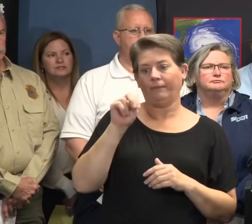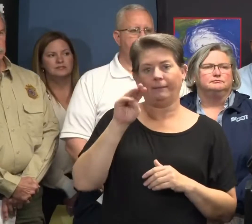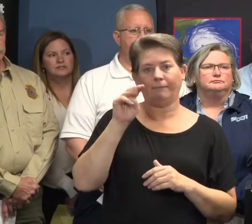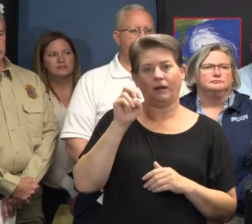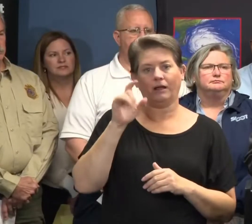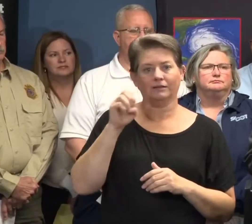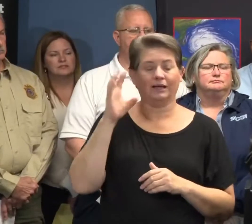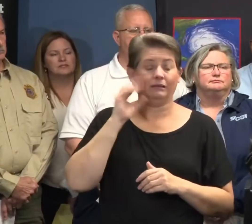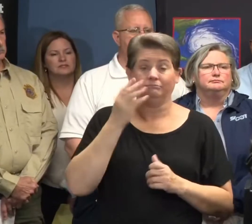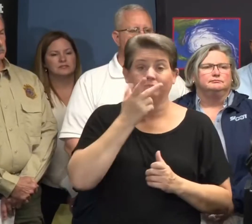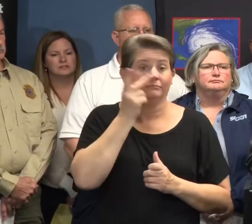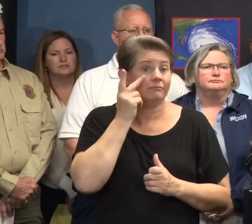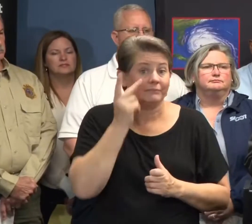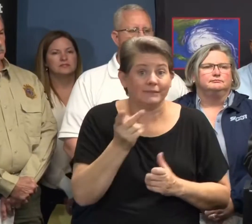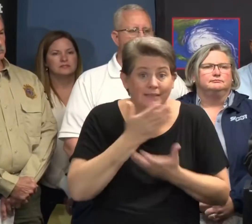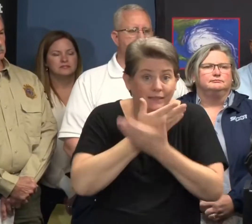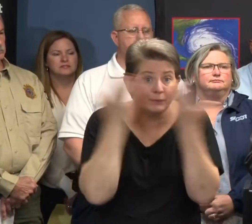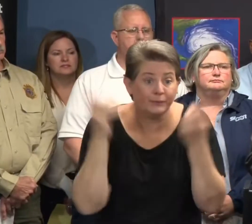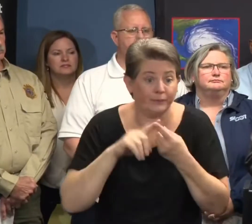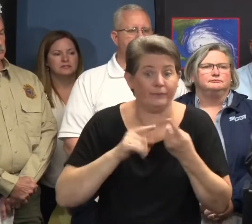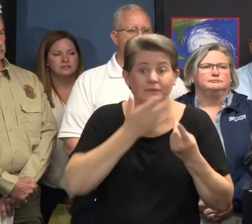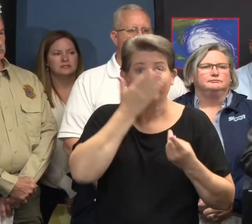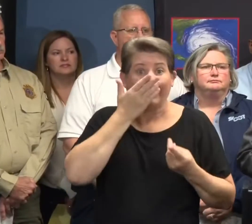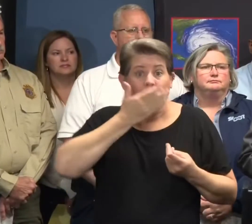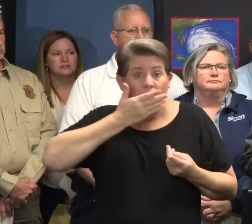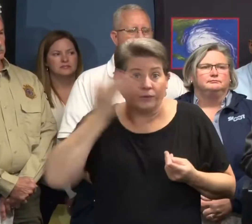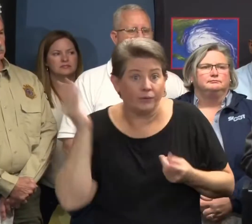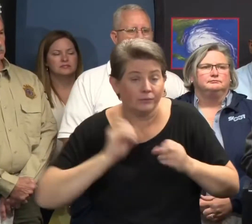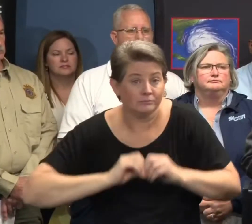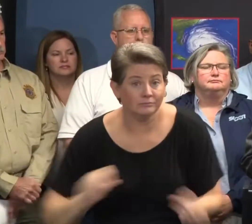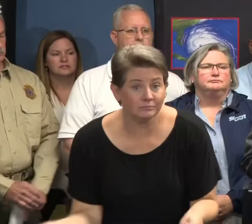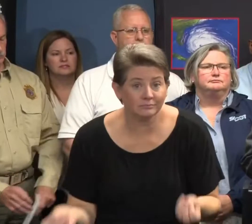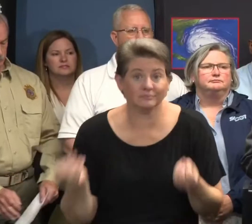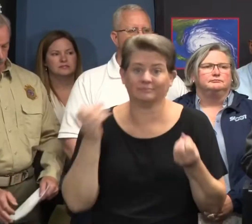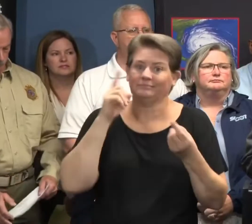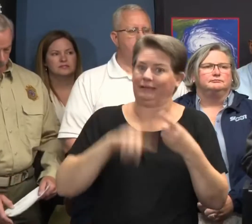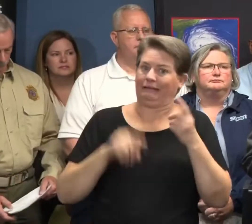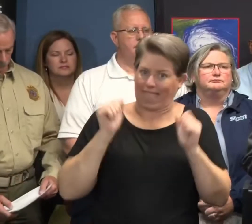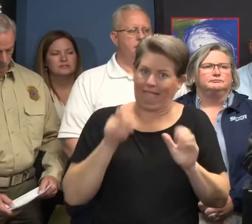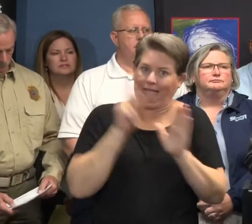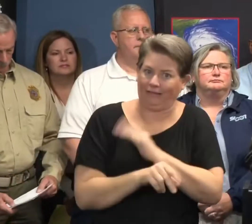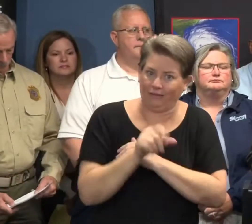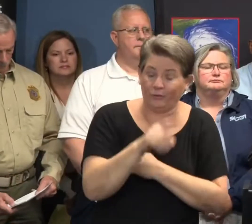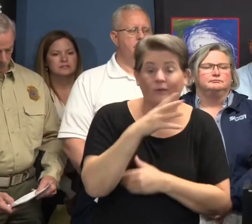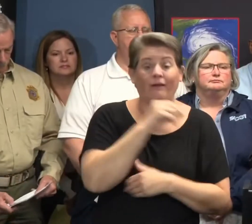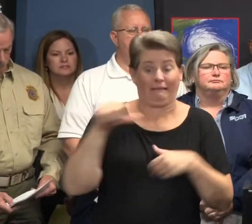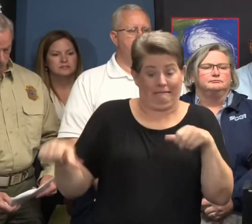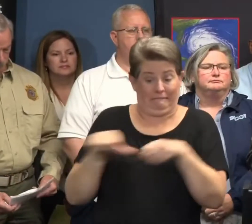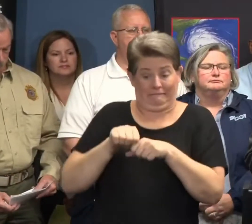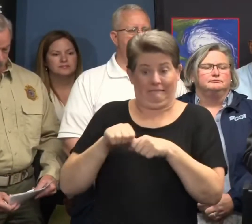you. So please be careful with that. Also, never add fuel to a hot generator because that can cause an explosion.